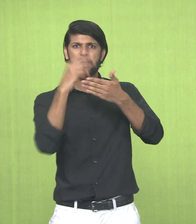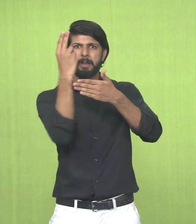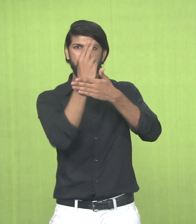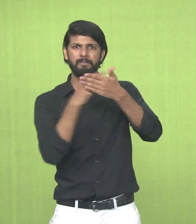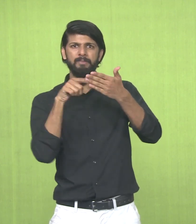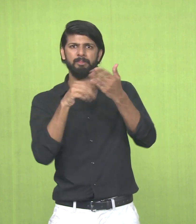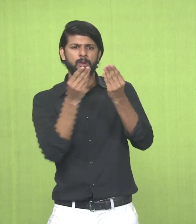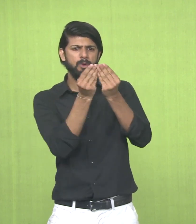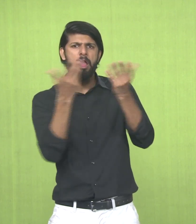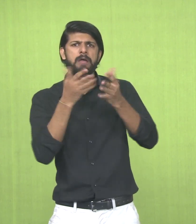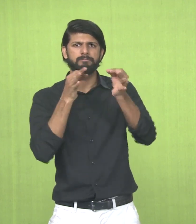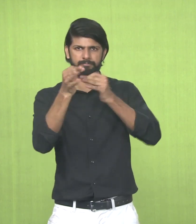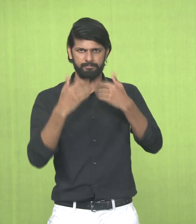The fresco technique